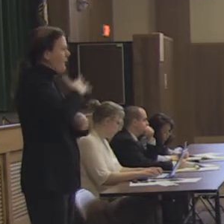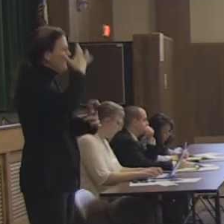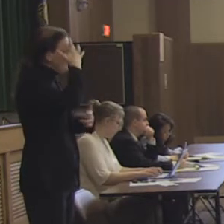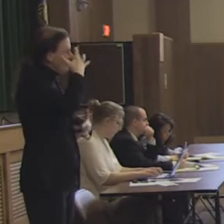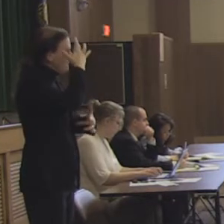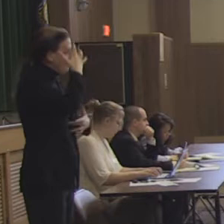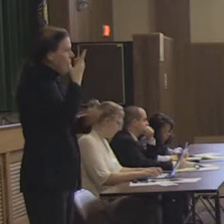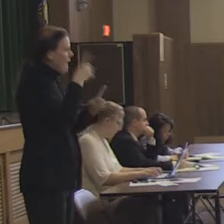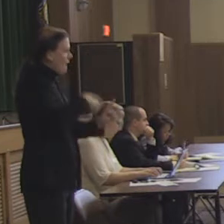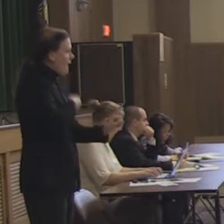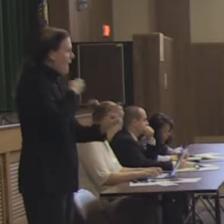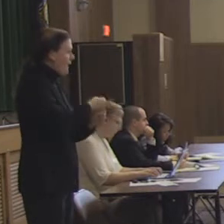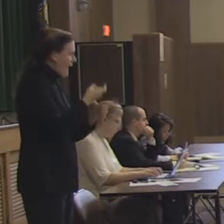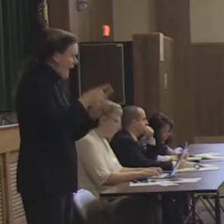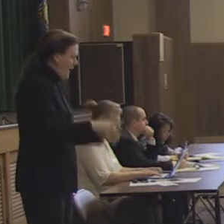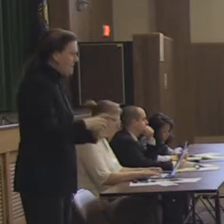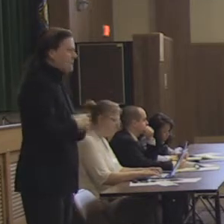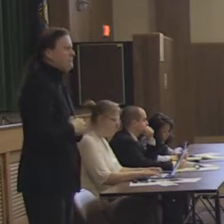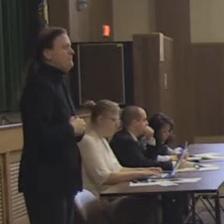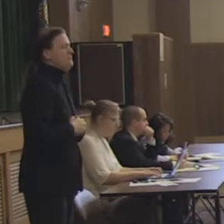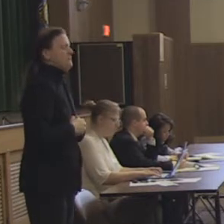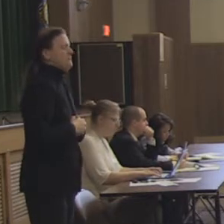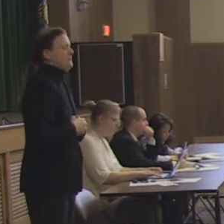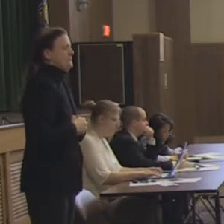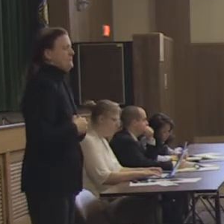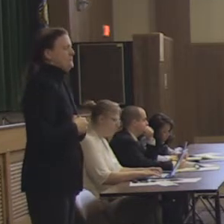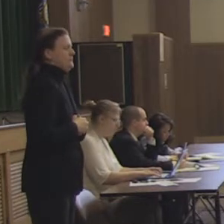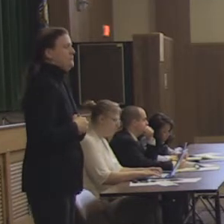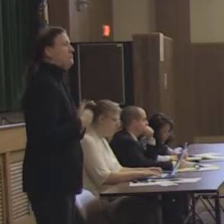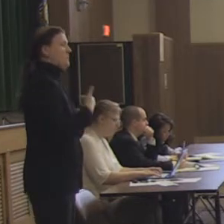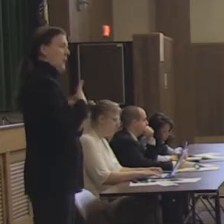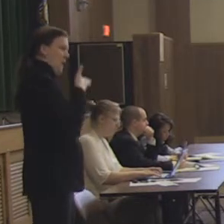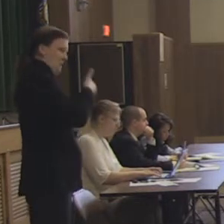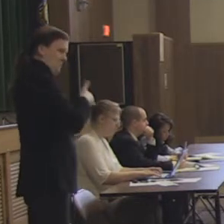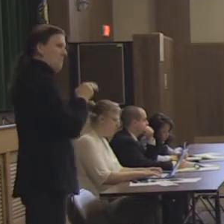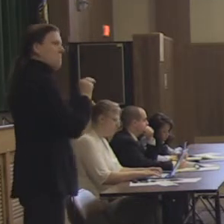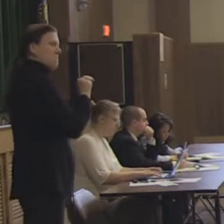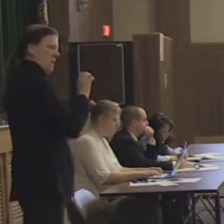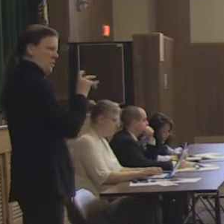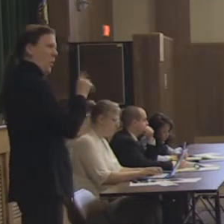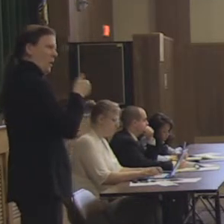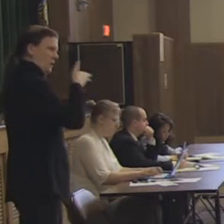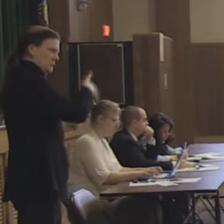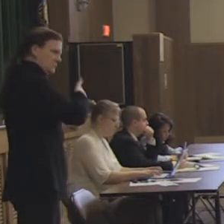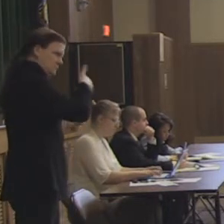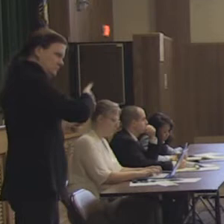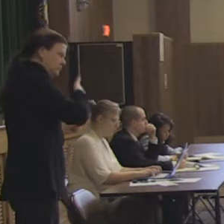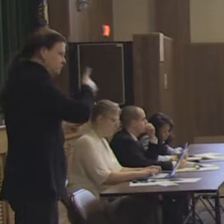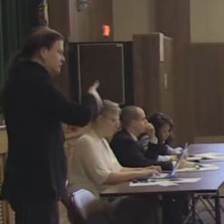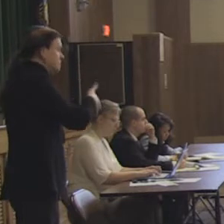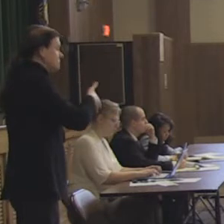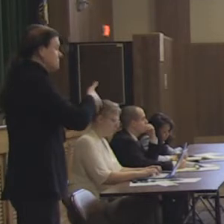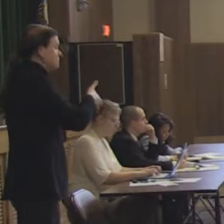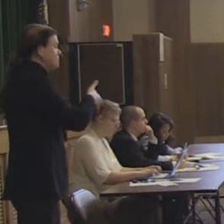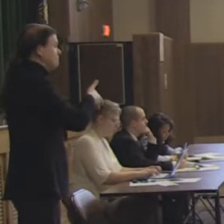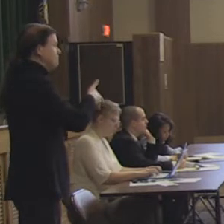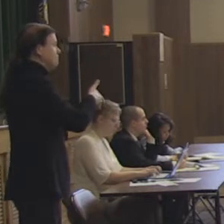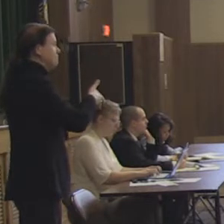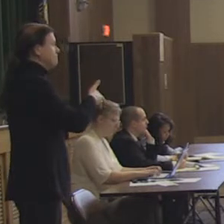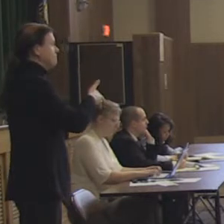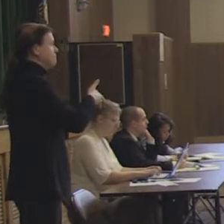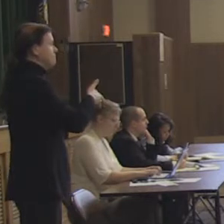situation. And throughout the time being at Mendota Mental Health, I was going through lots